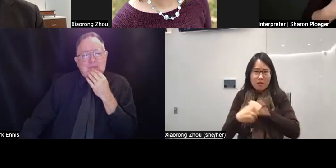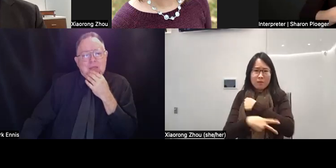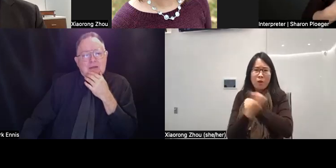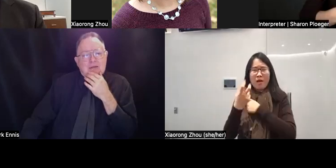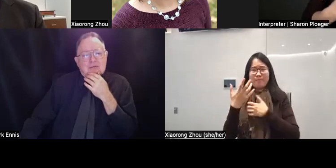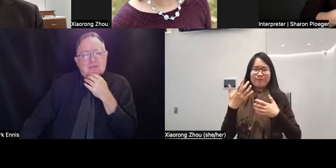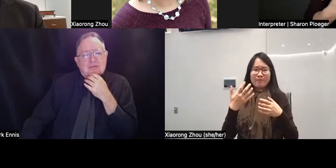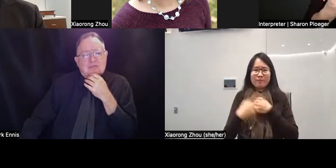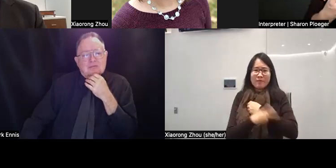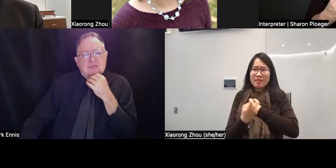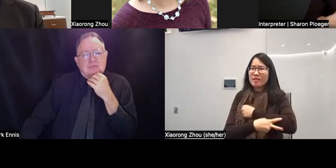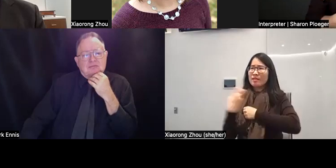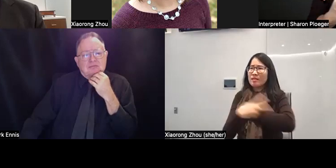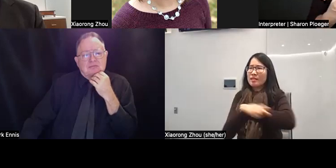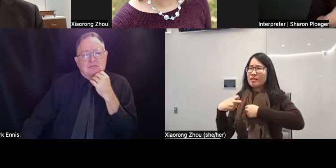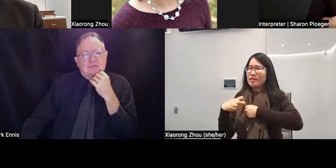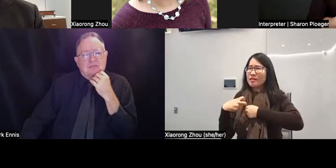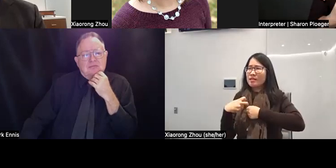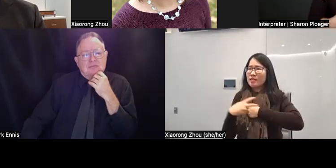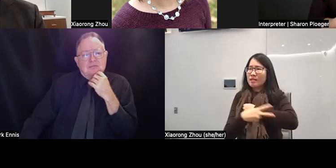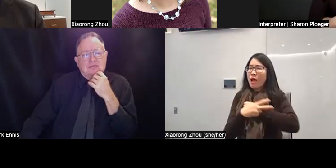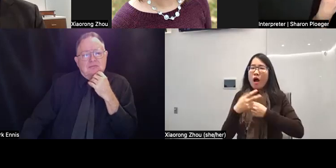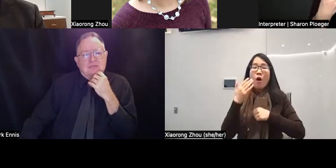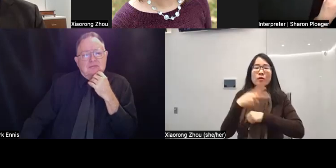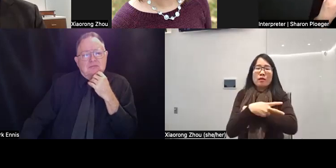there wasn't a lot of opportunities.